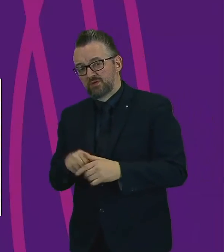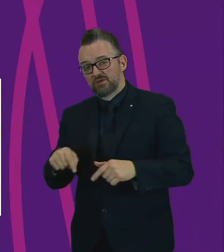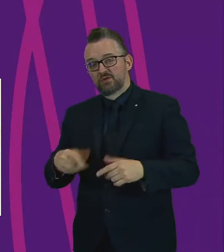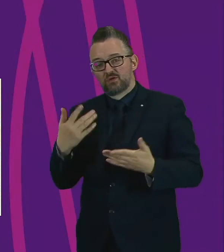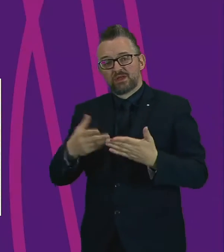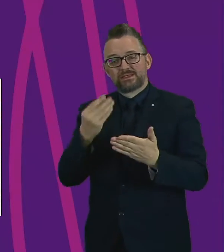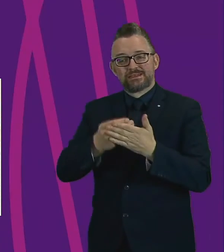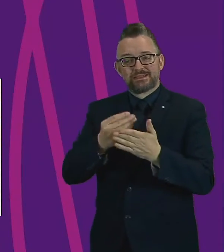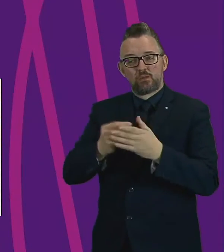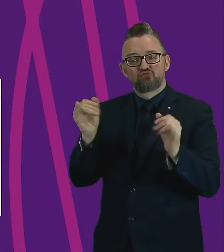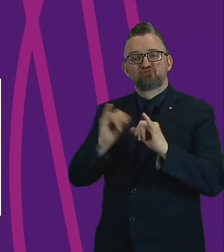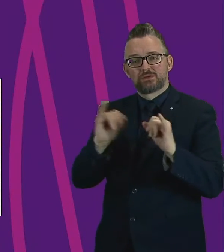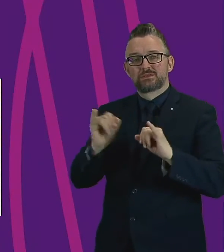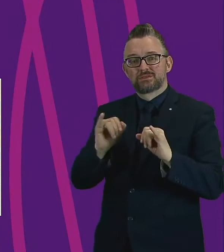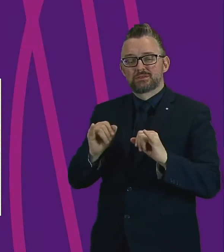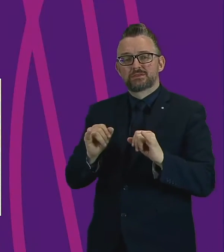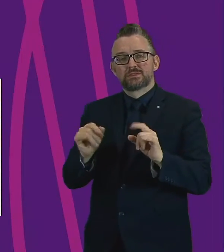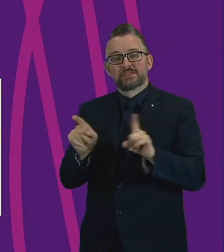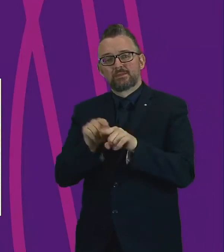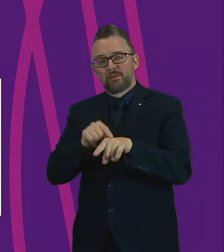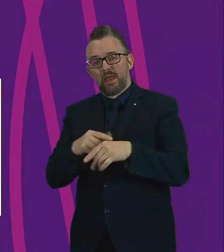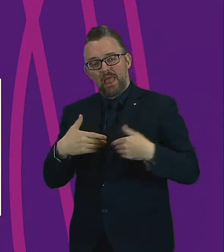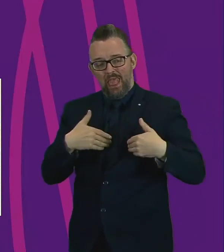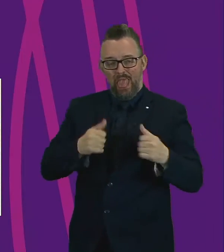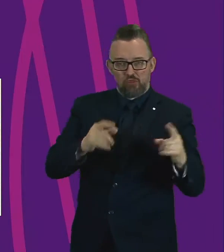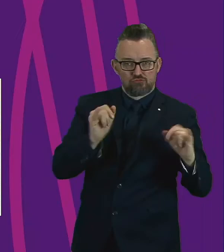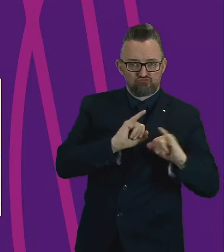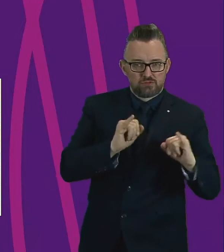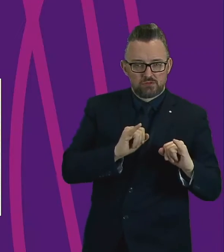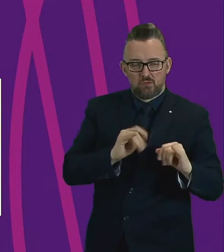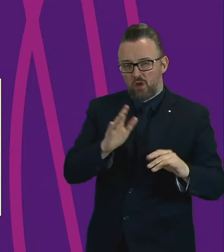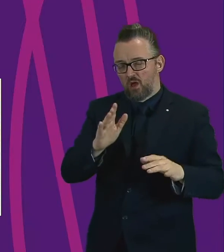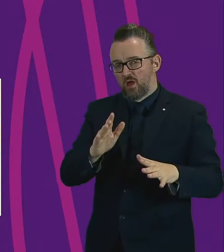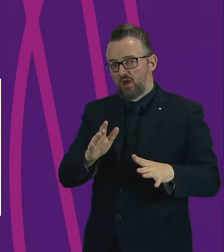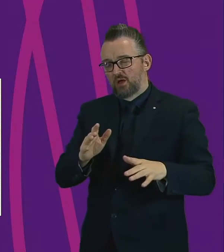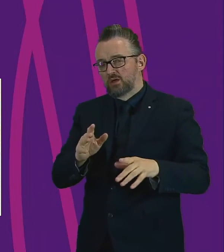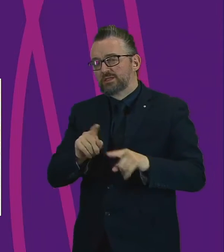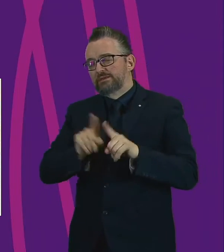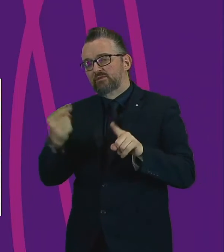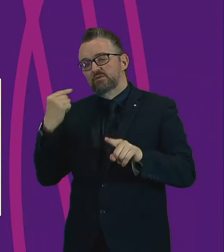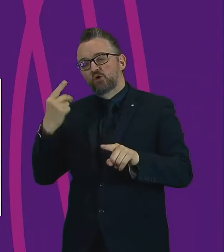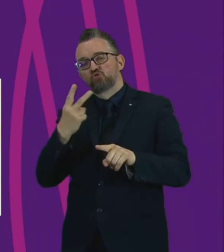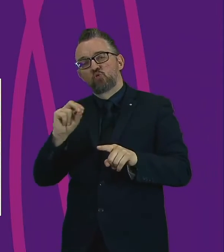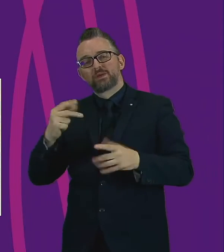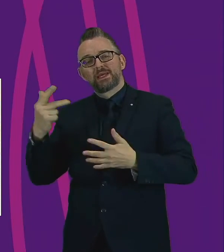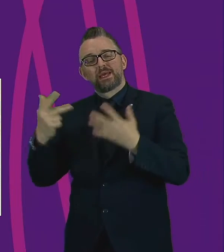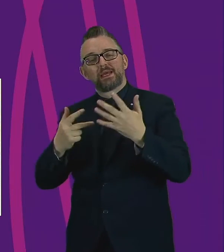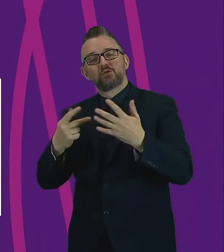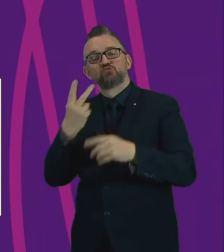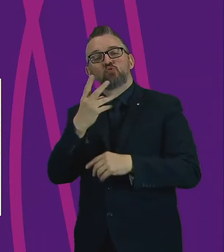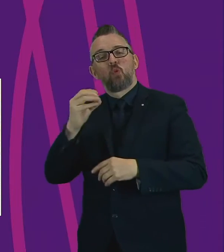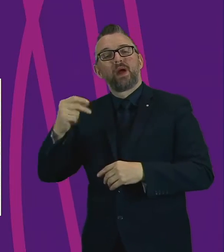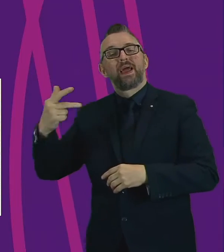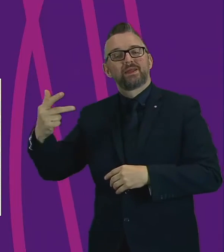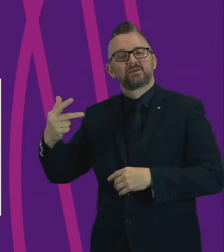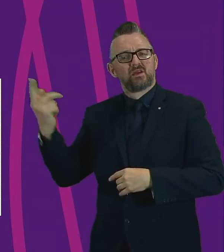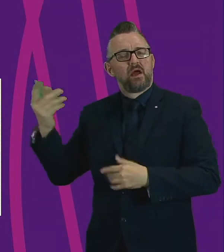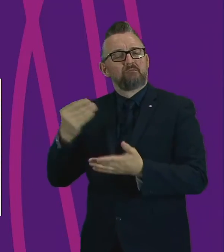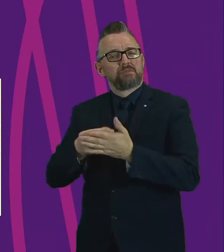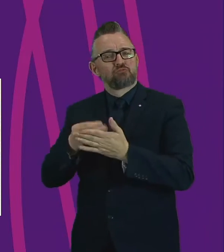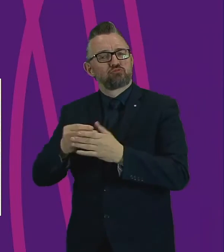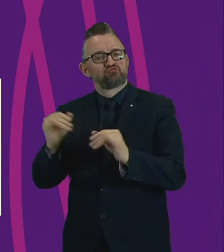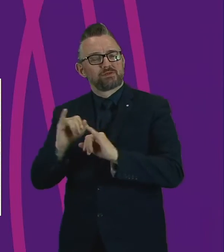crisis as well as a health crisis. But unlike 2008 and the last financial crisis we faced,